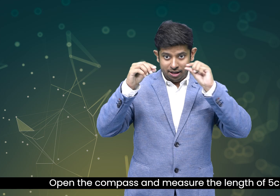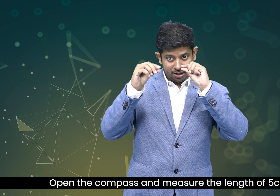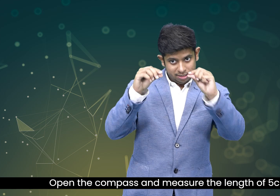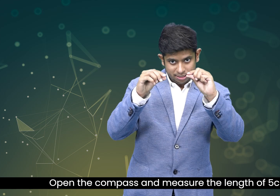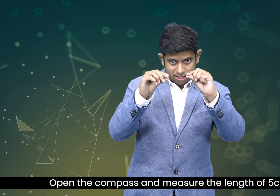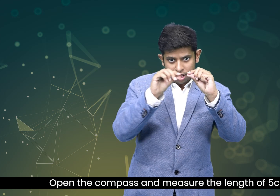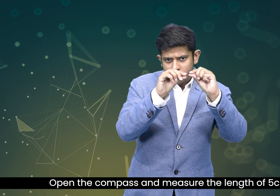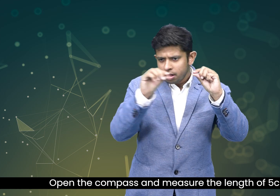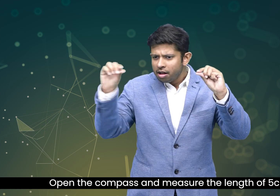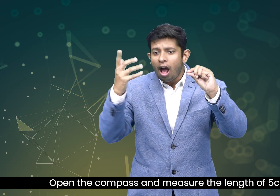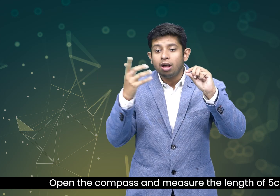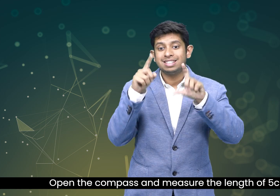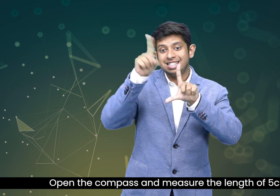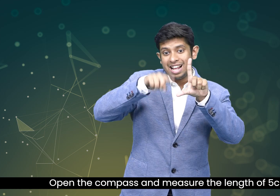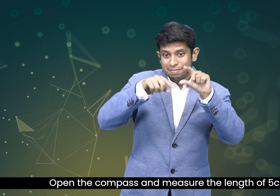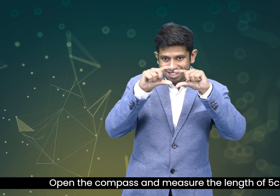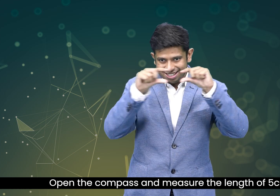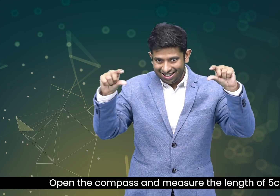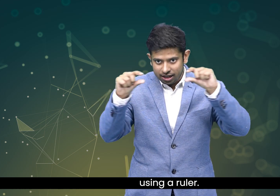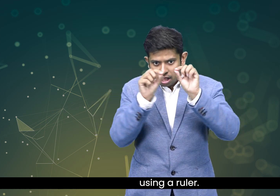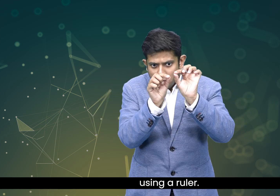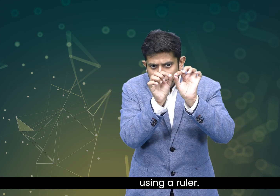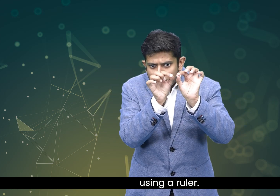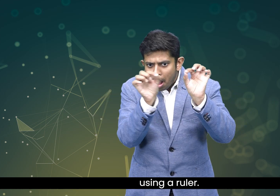compass and measure the length of 5 cm using a ruler.